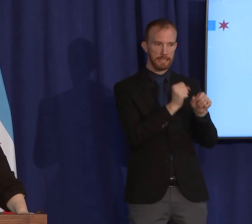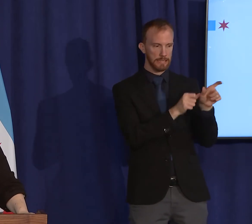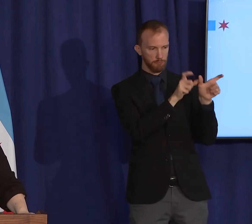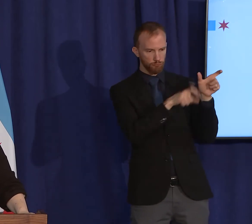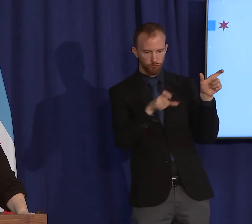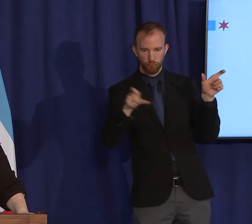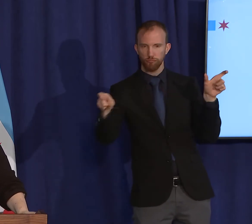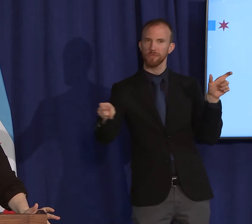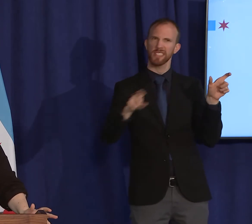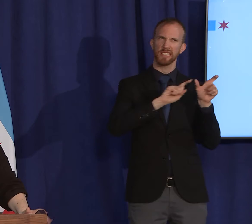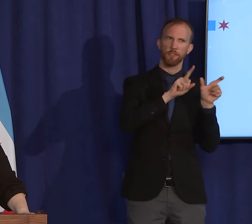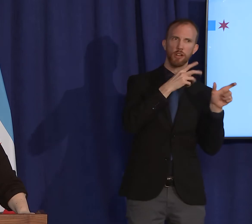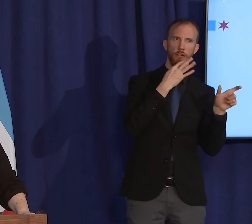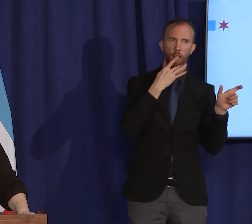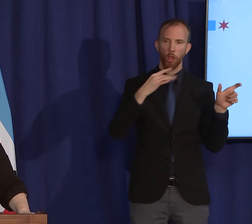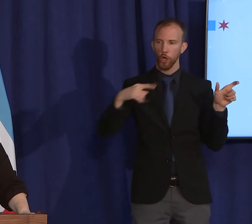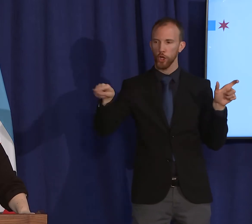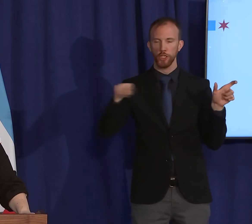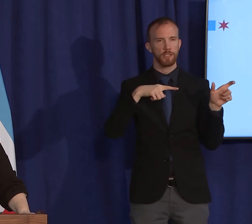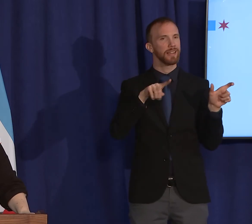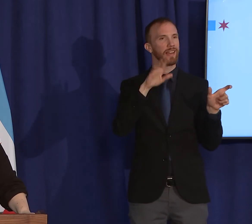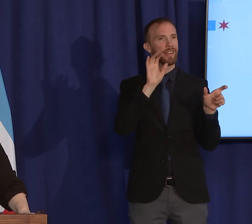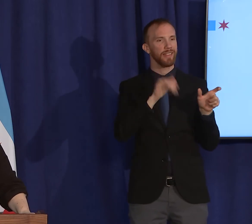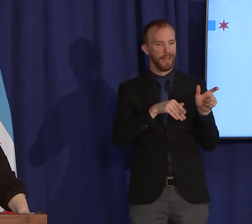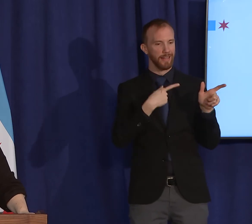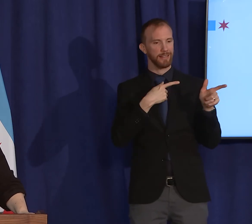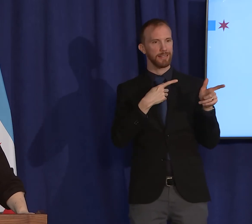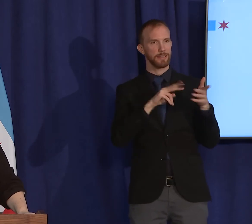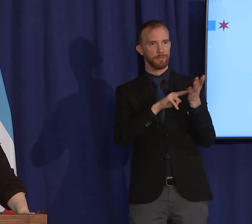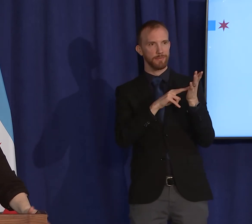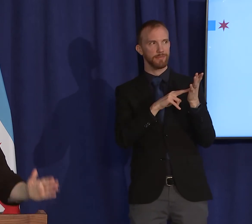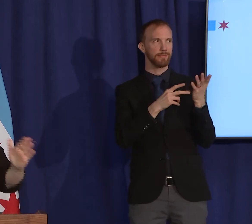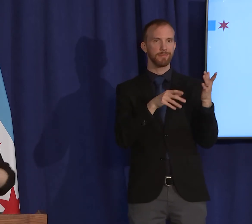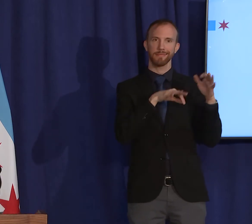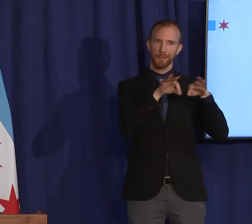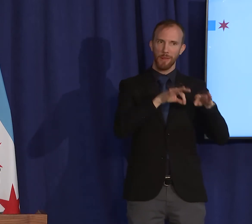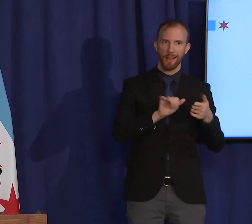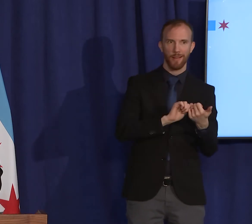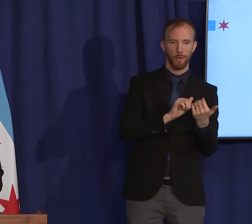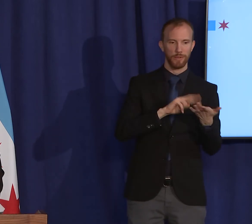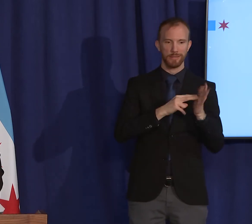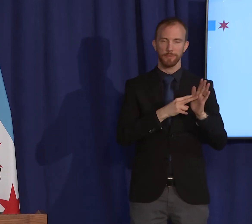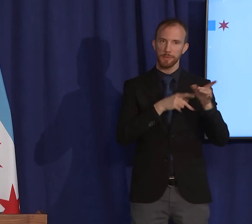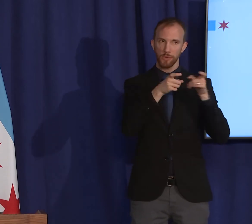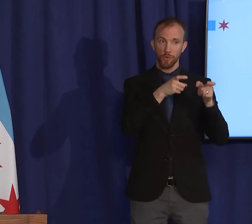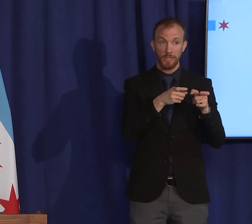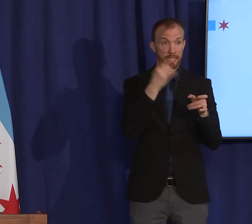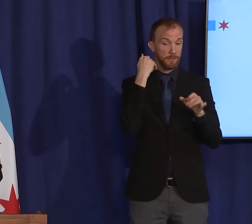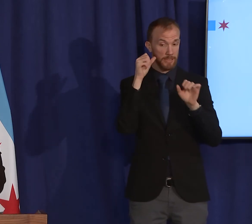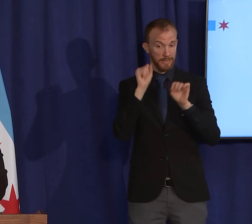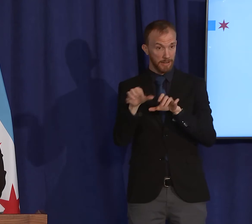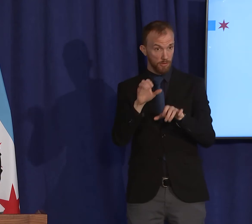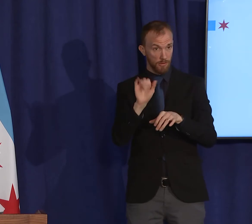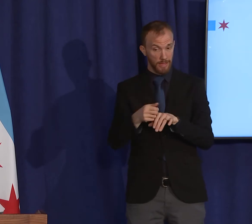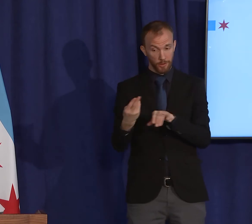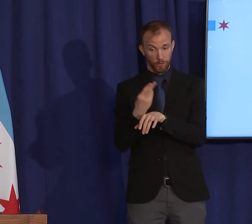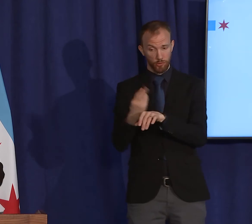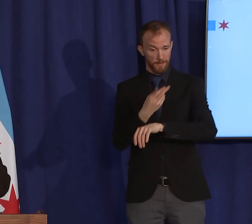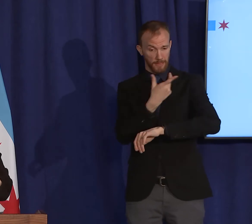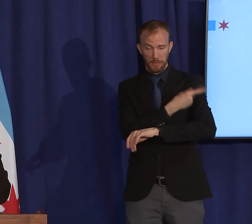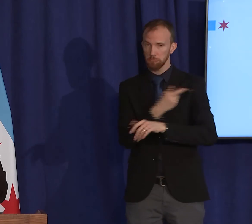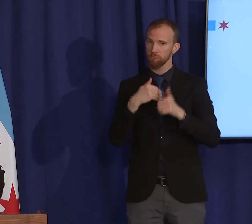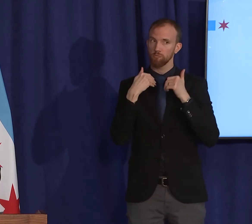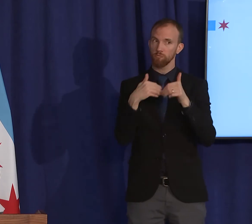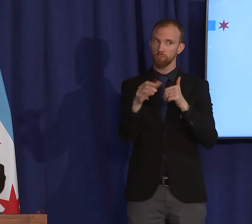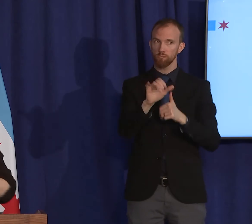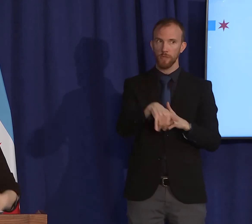get down to the setting where COVID is controlled, we're going to do that through vaccination. We'll see what that looks like